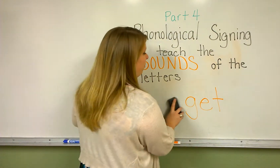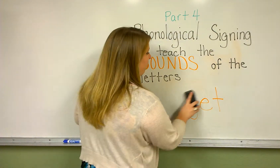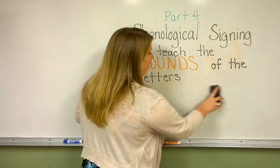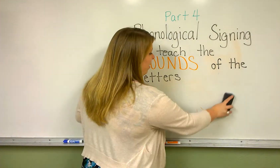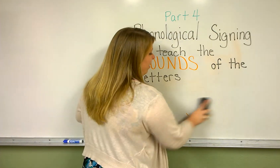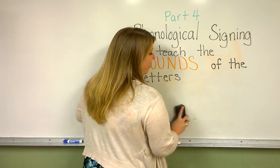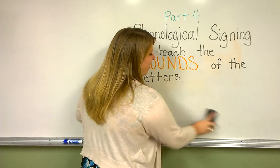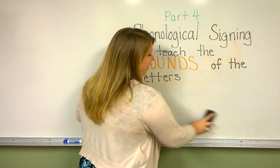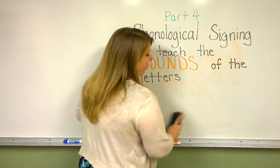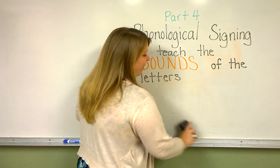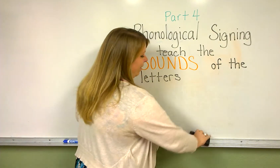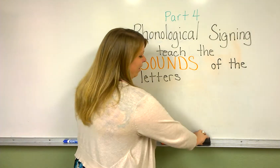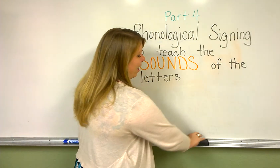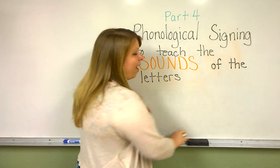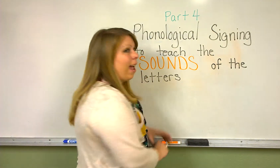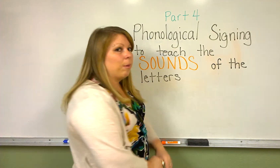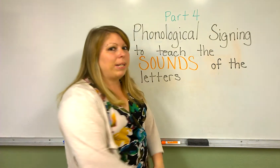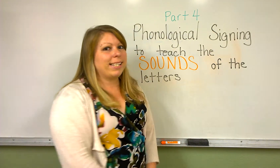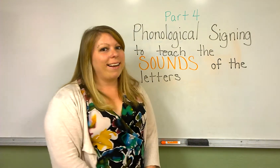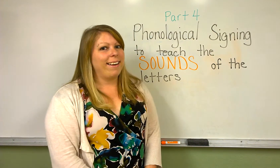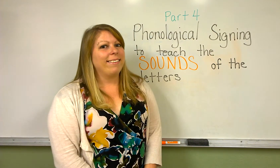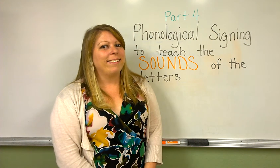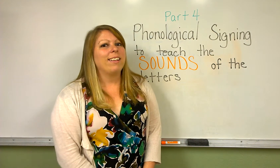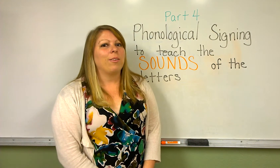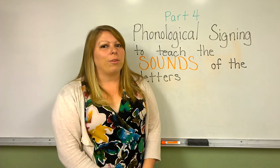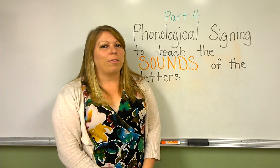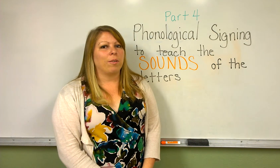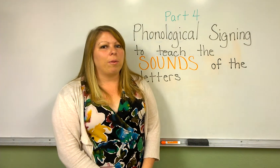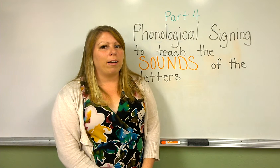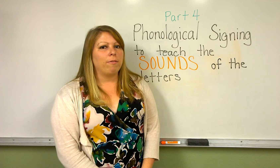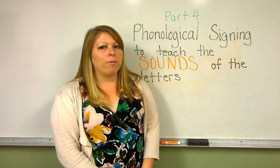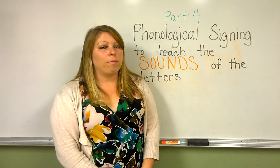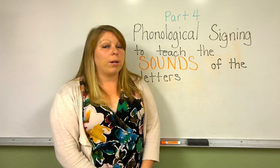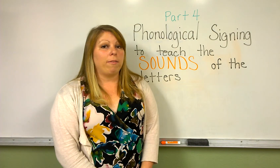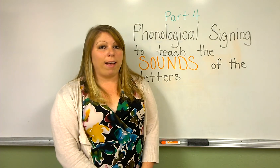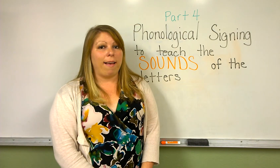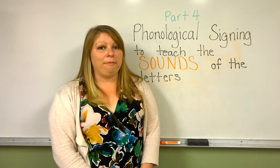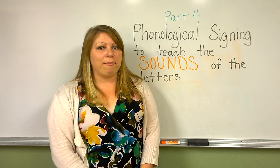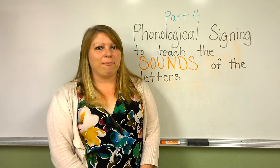Happy signing! Look for part 5.